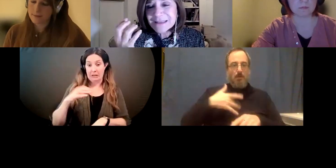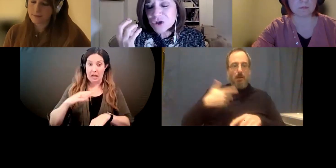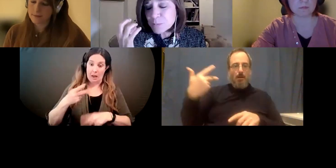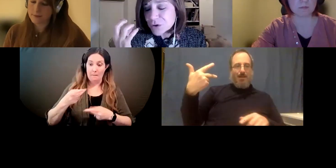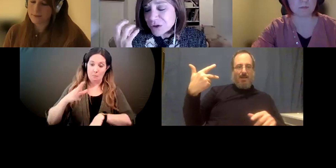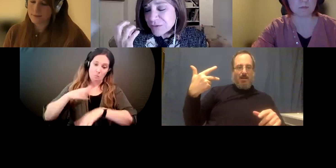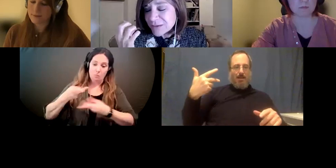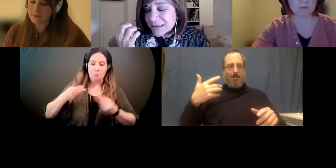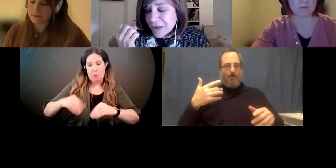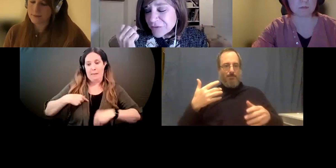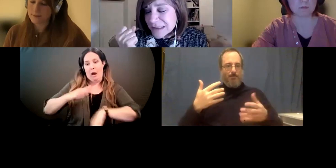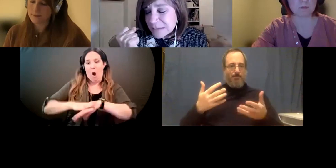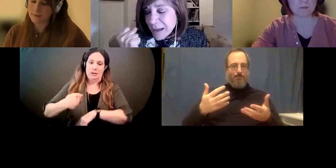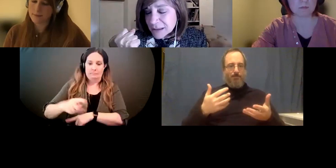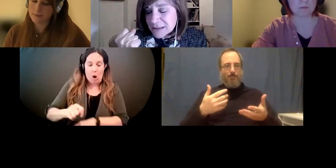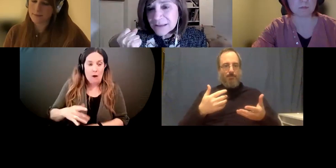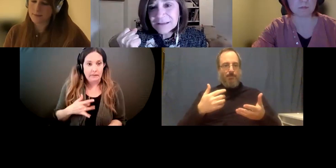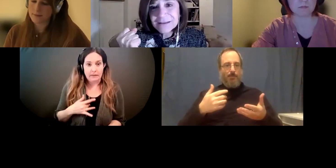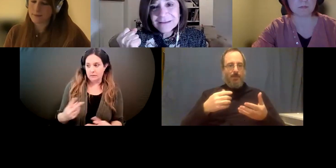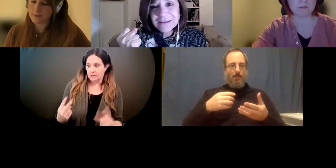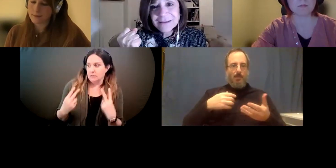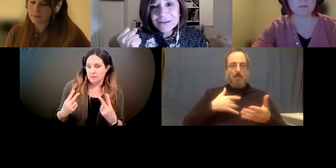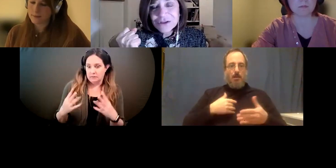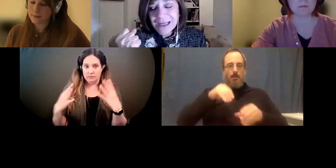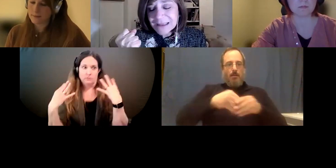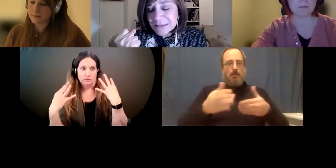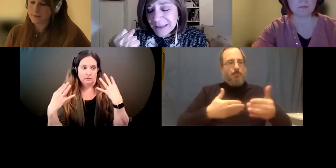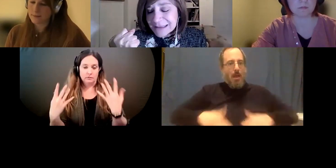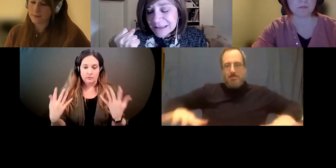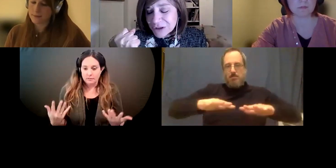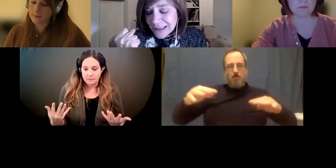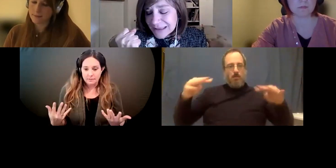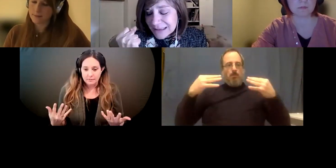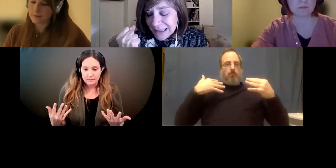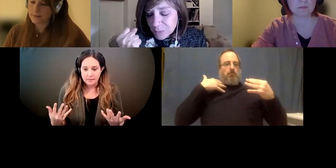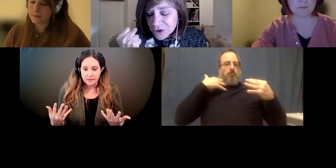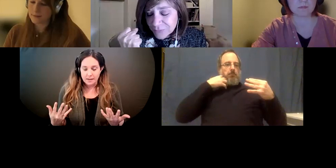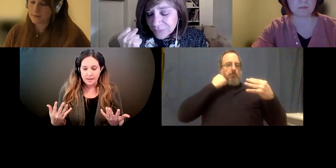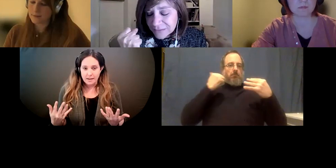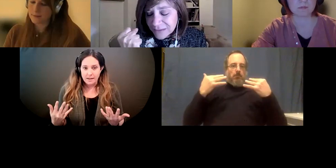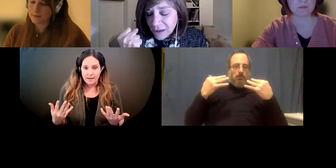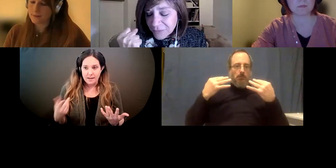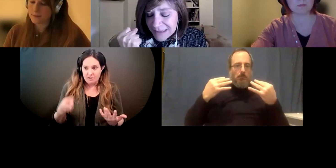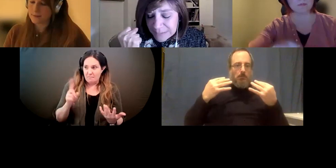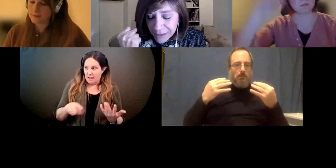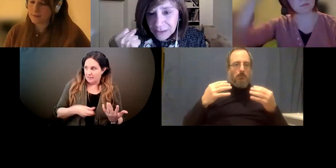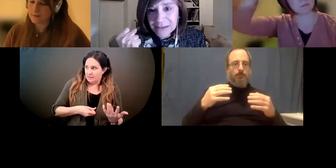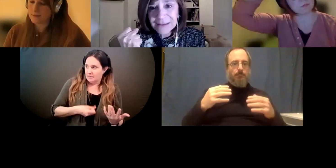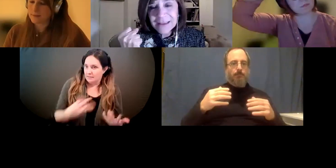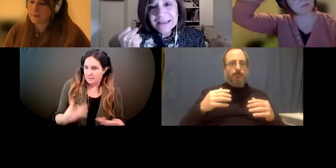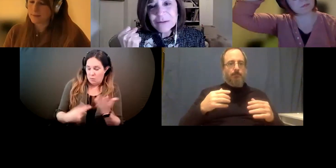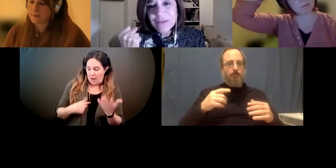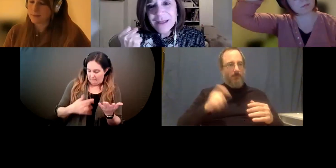quoting says, it just put me, she feels on the spot. She has to say what she feels on the